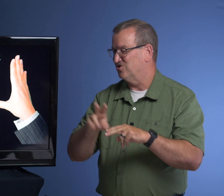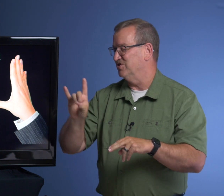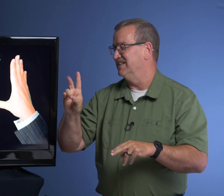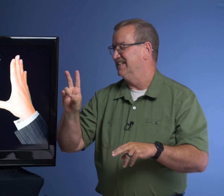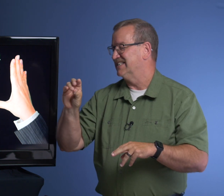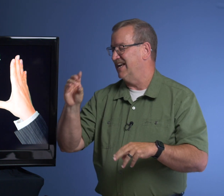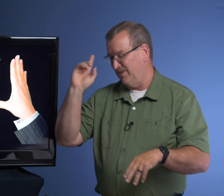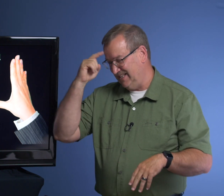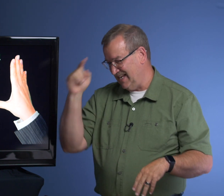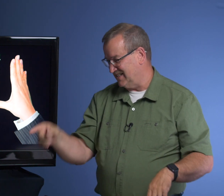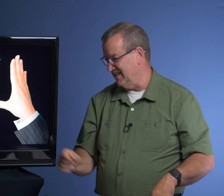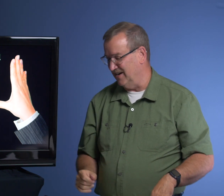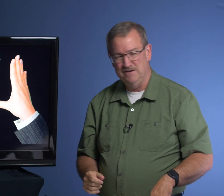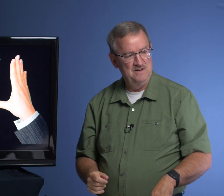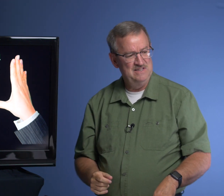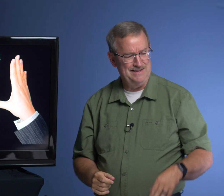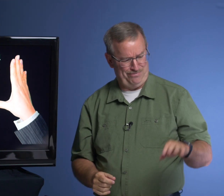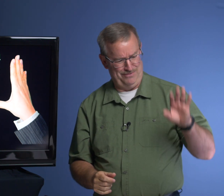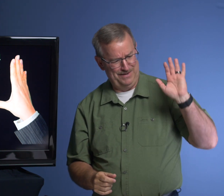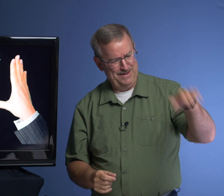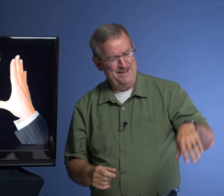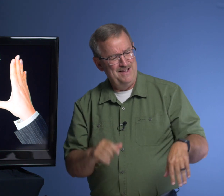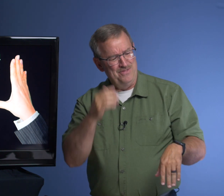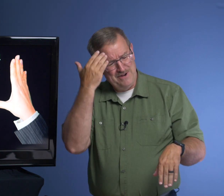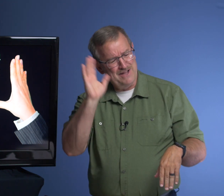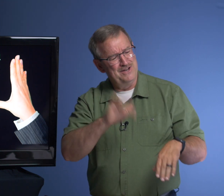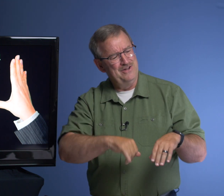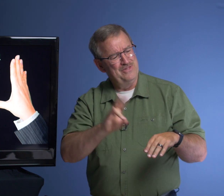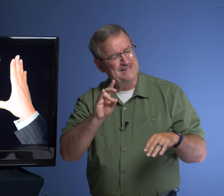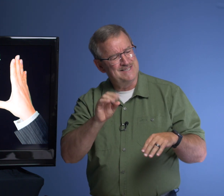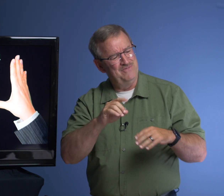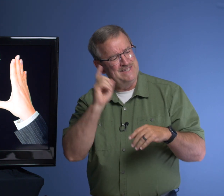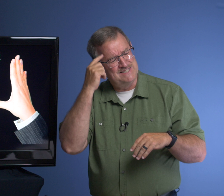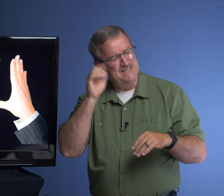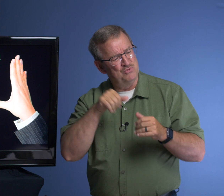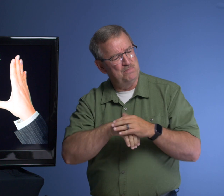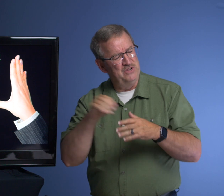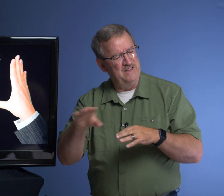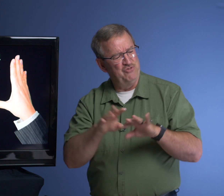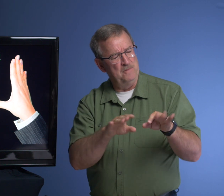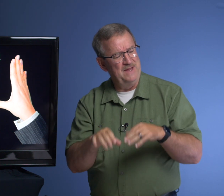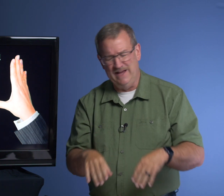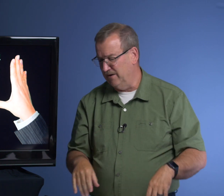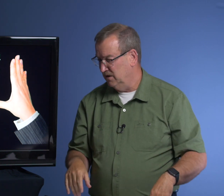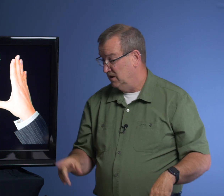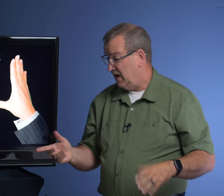extra 70 cents in there. He said, they're not going to know that 70 cents was put in for the piano. I